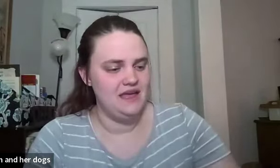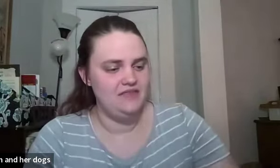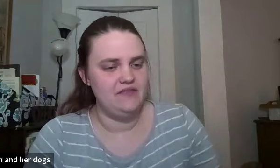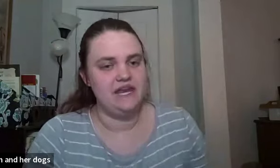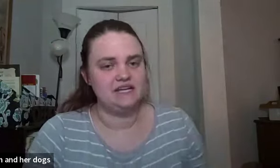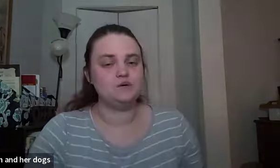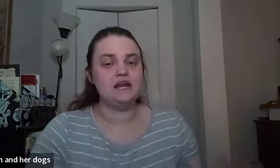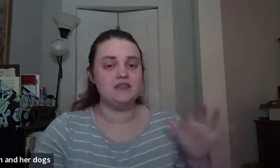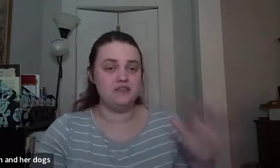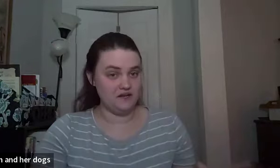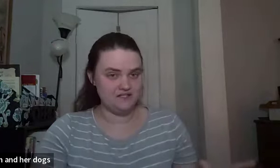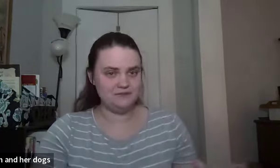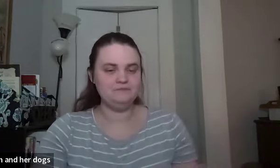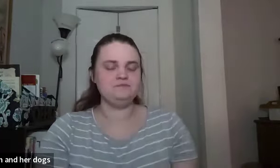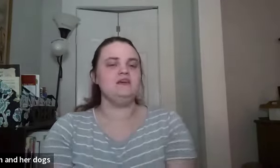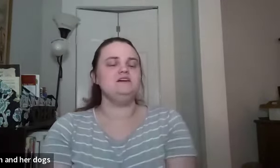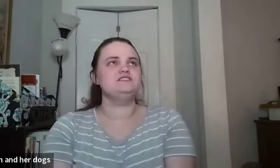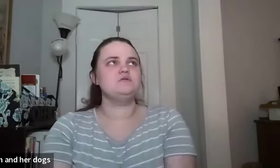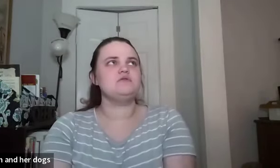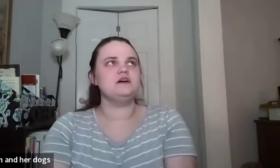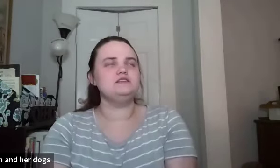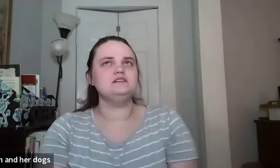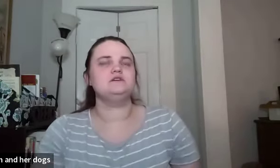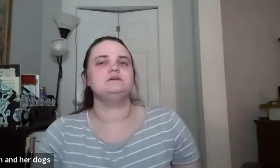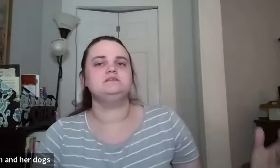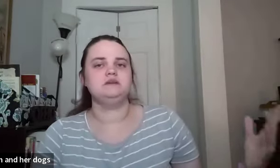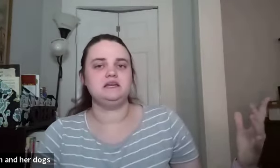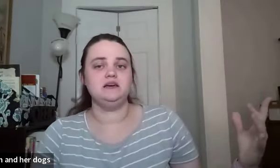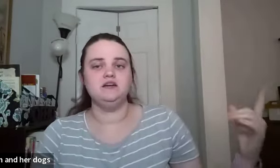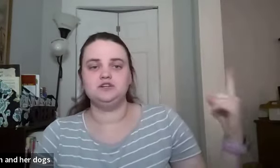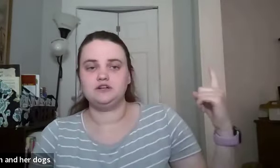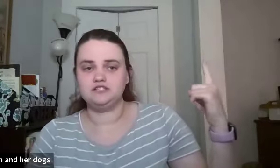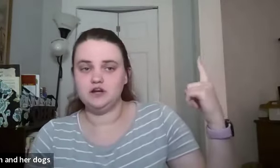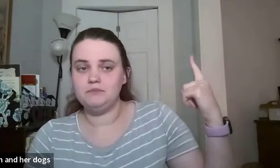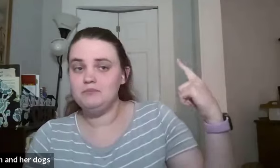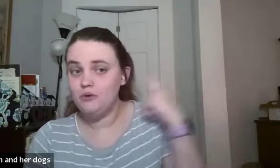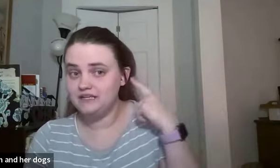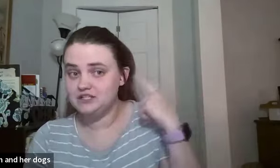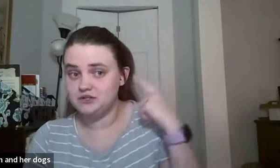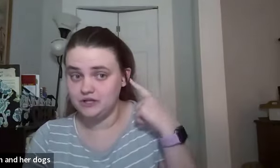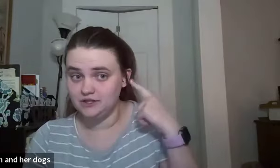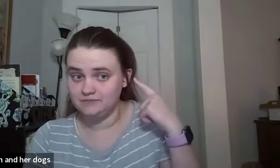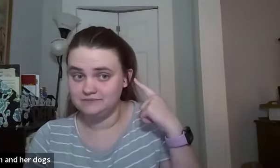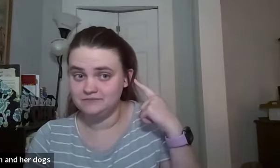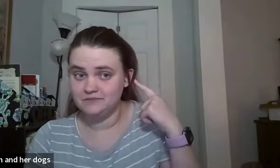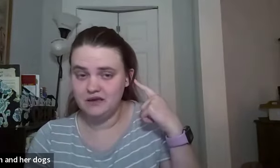And then the next one, thunder. So thunder is going to be, you're going to start by pointing to your ear.